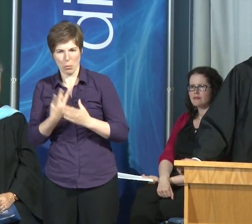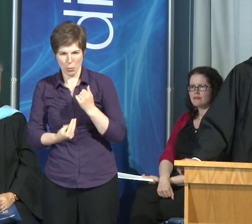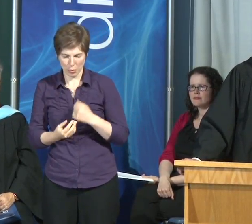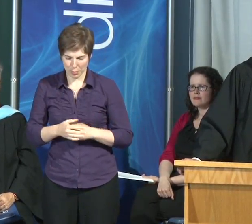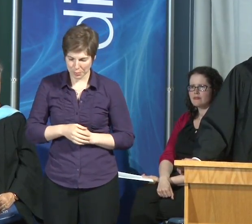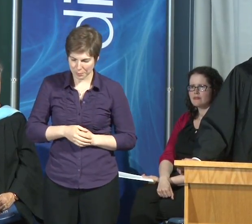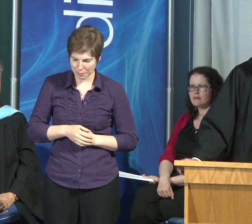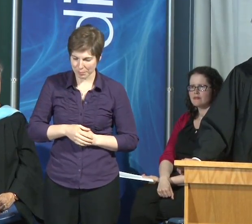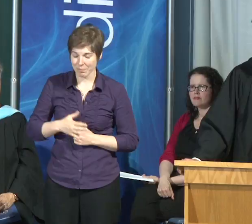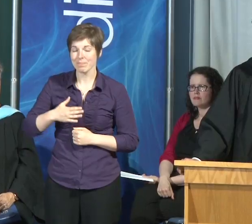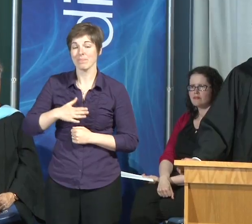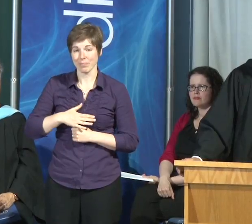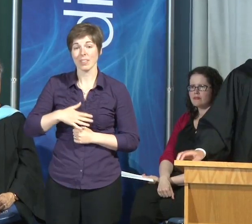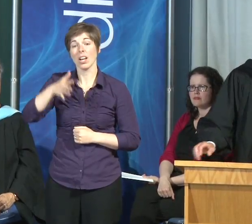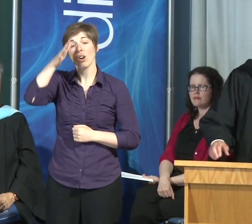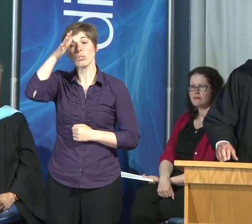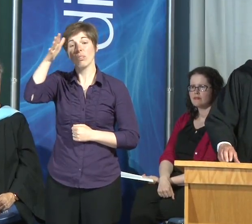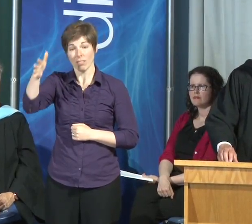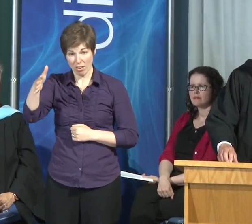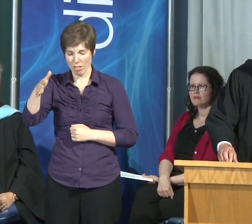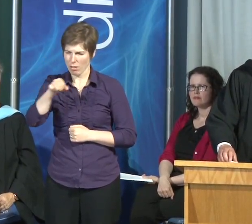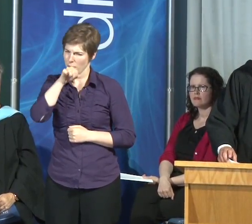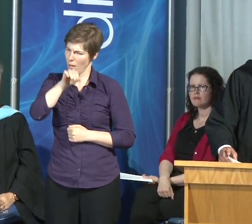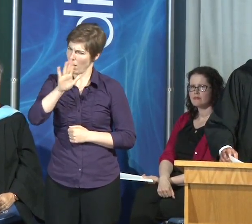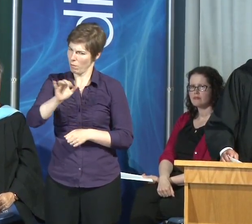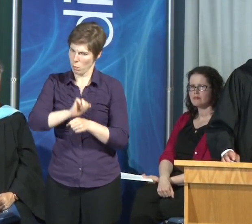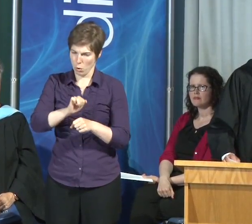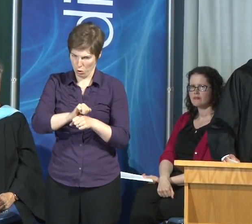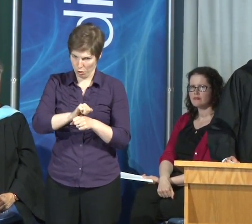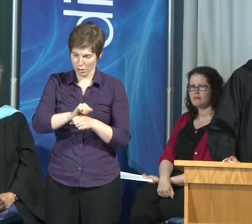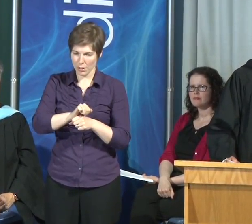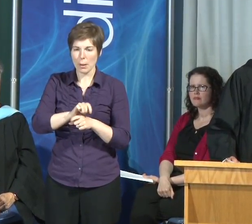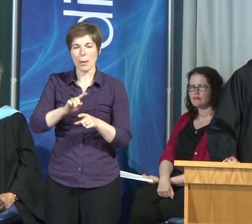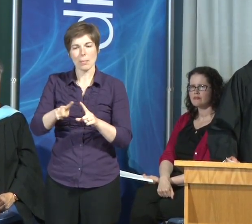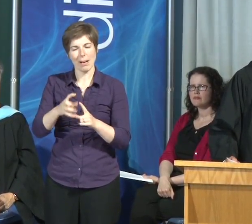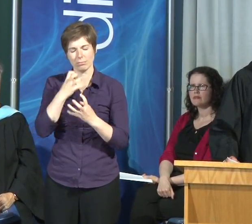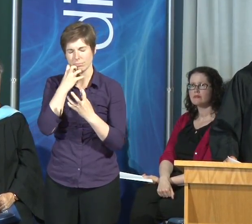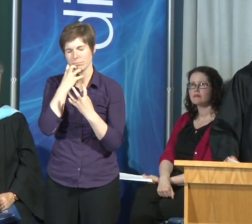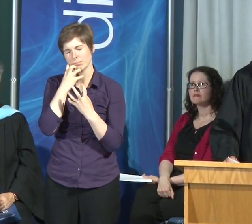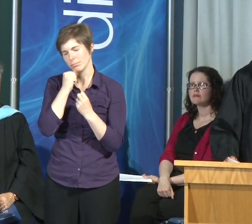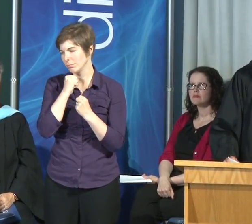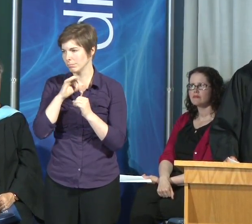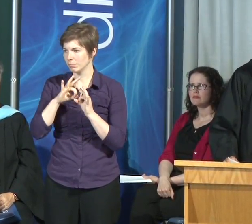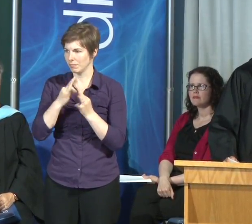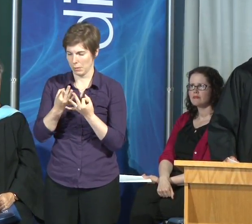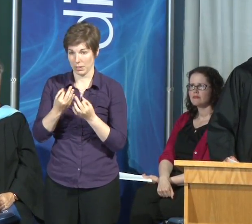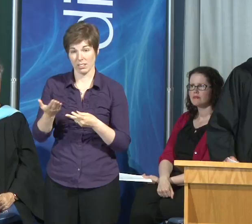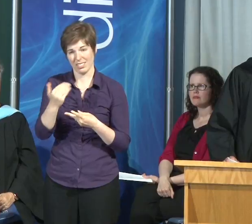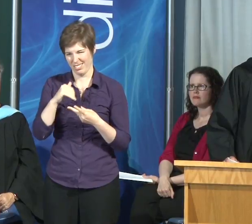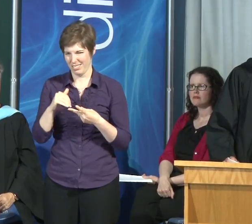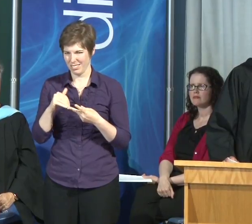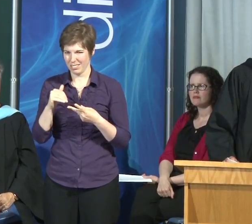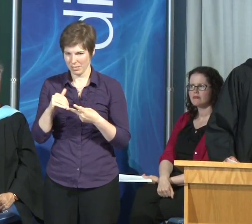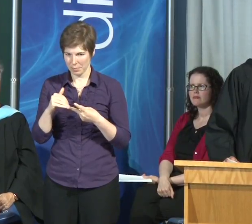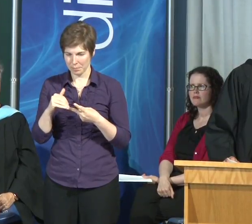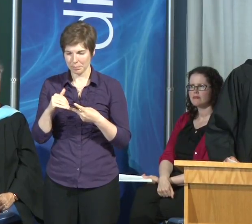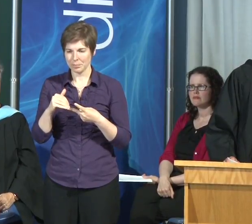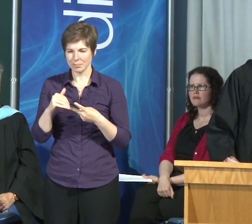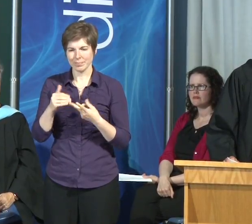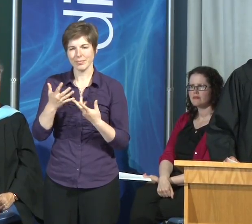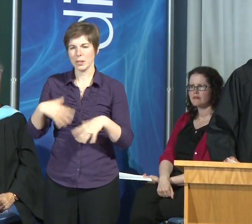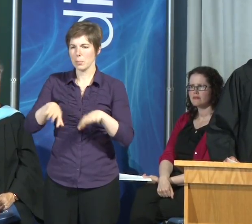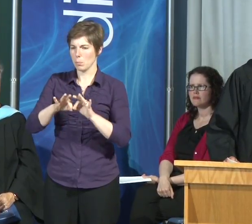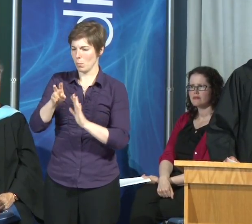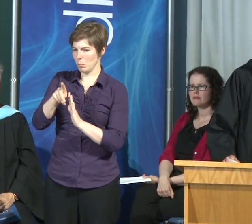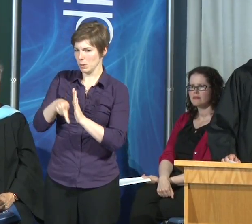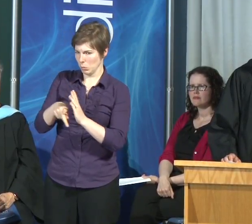work, he loved his family even more, which brings me to the second guiding principle of life that I learned from this